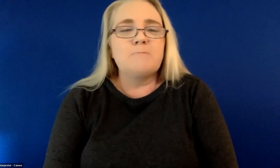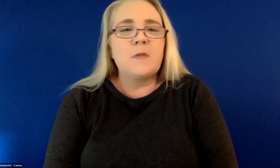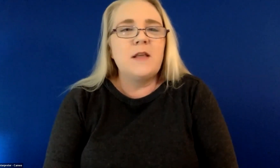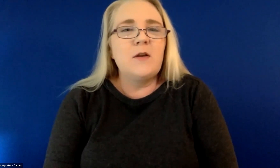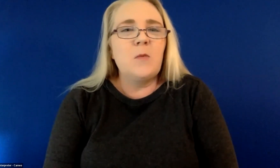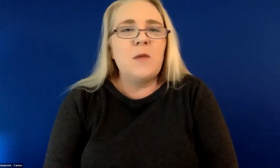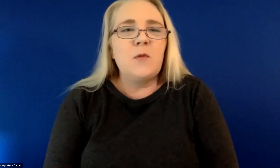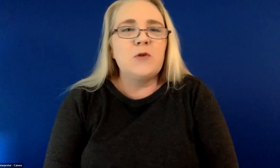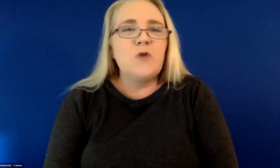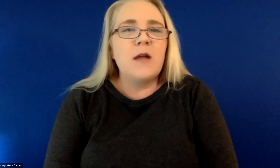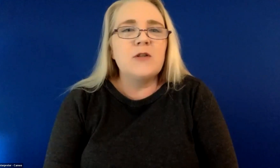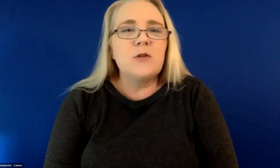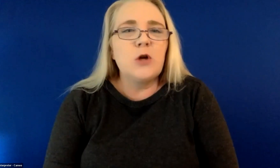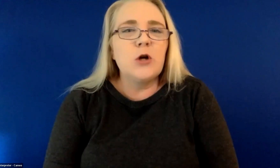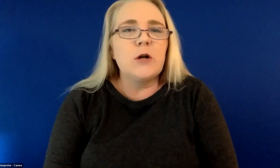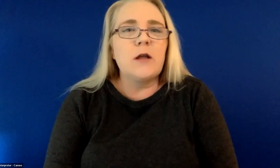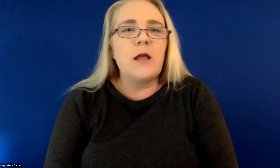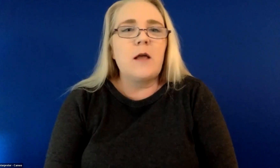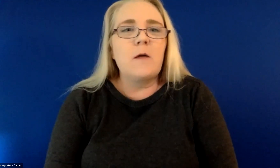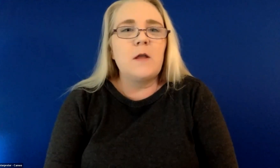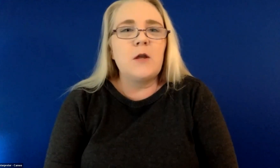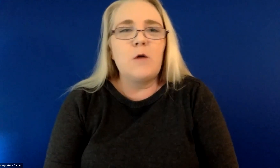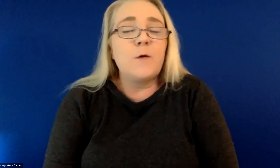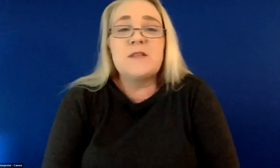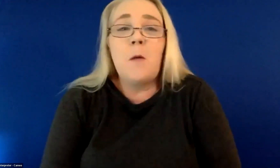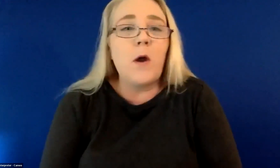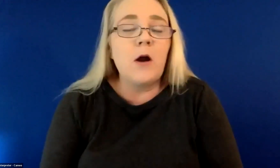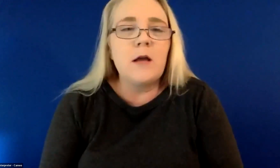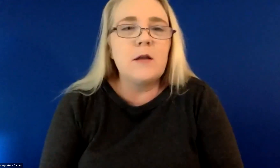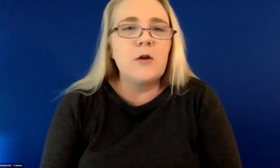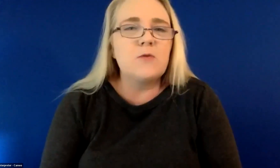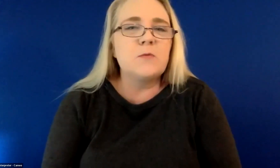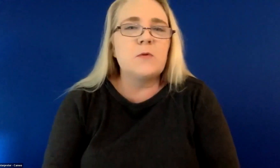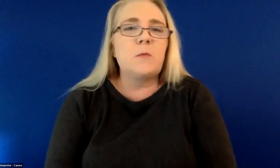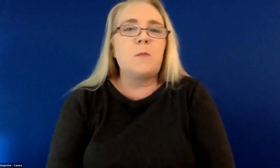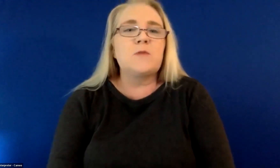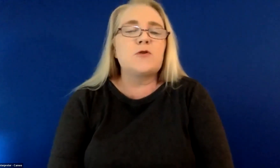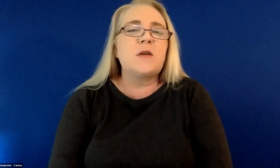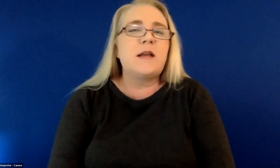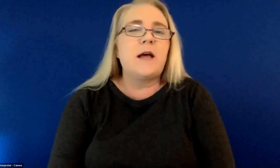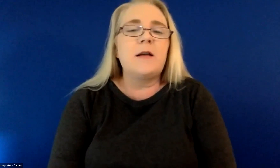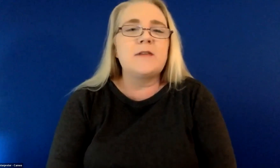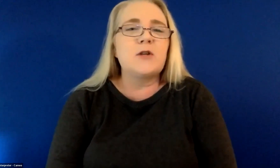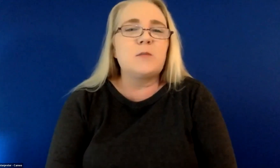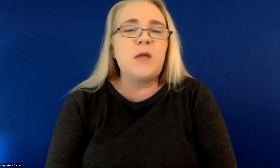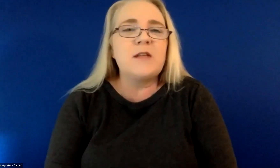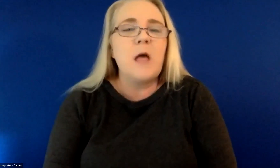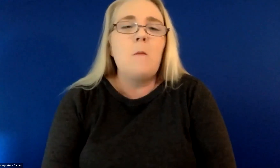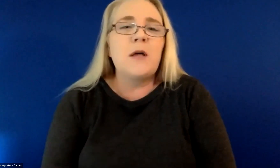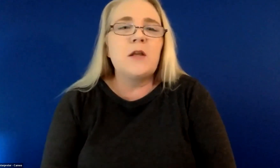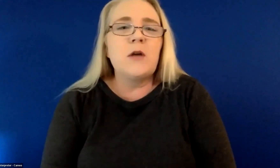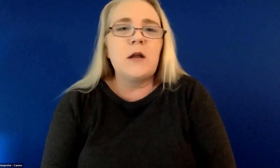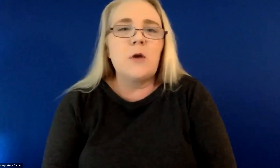um, people, they're trying to learn, from somewhere. And, social media is a good